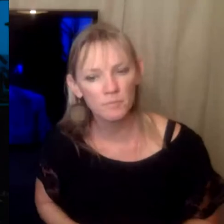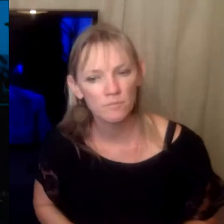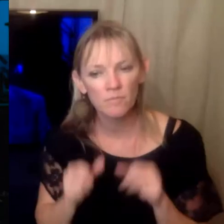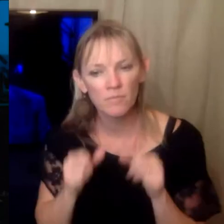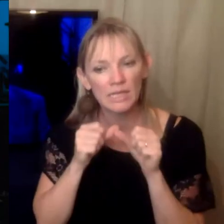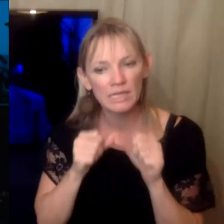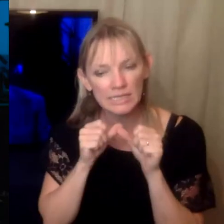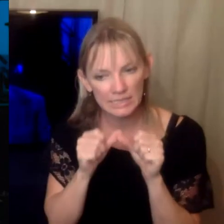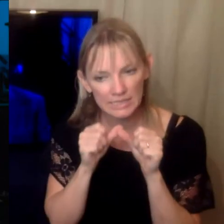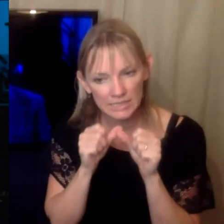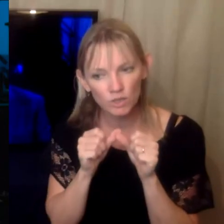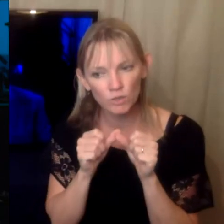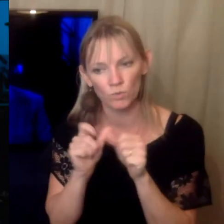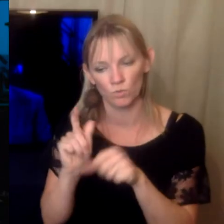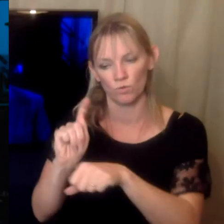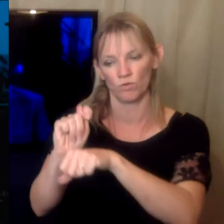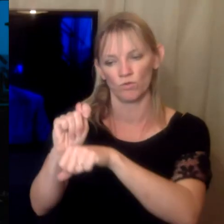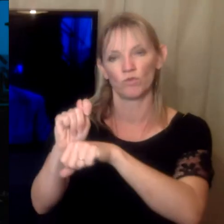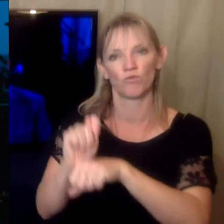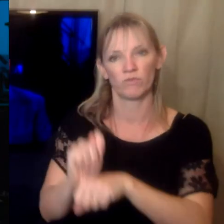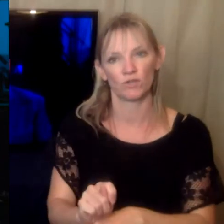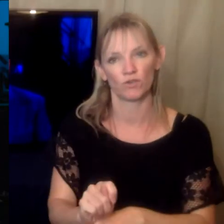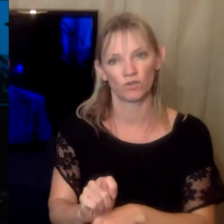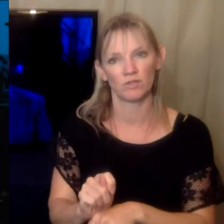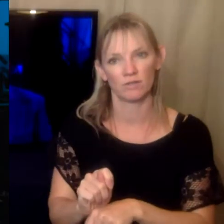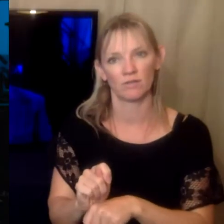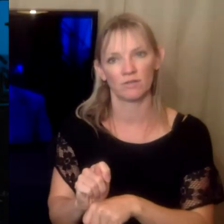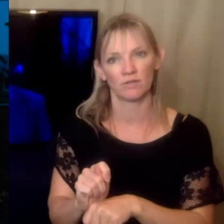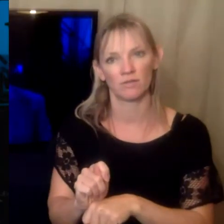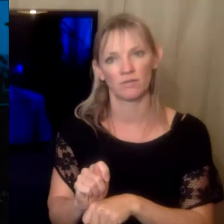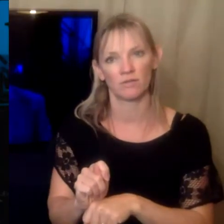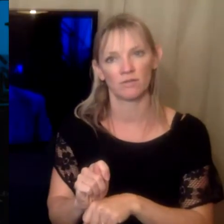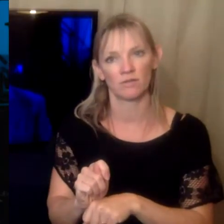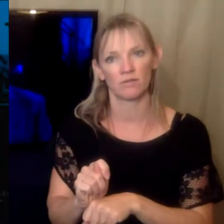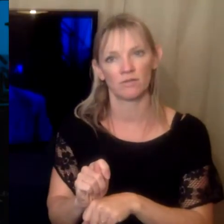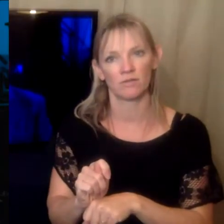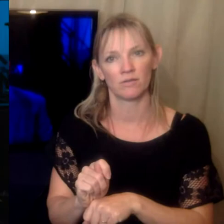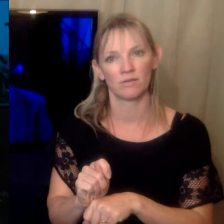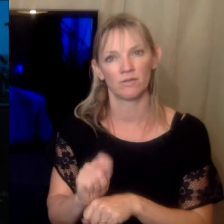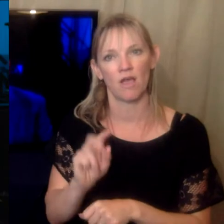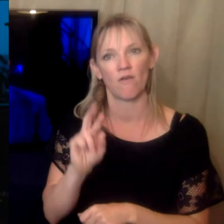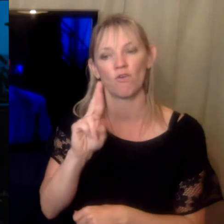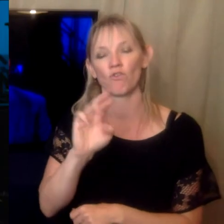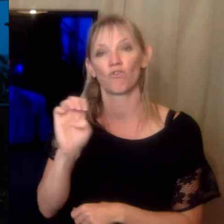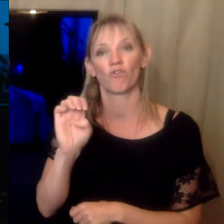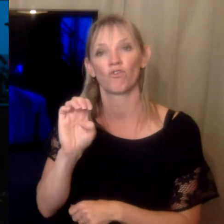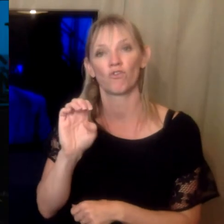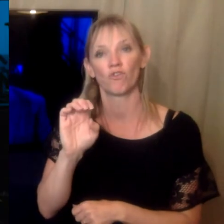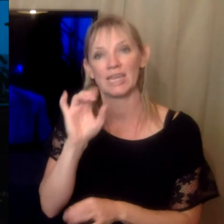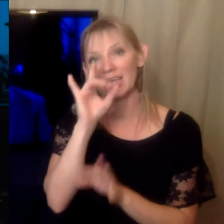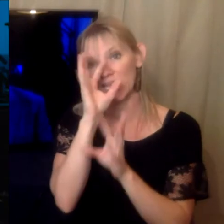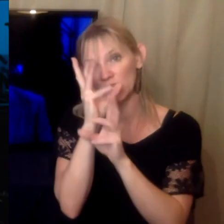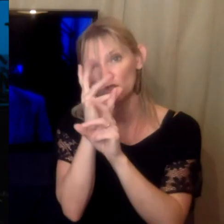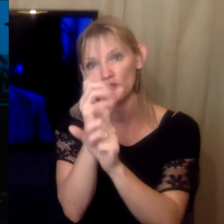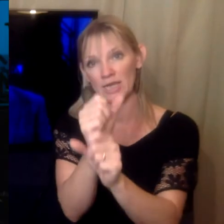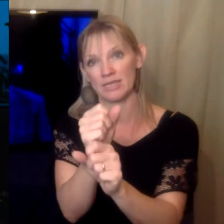Continue their tradition of re-enchanting lives.